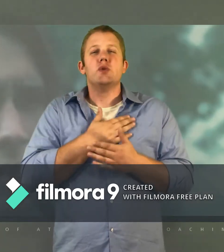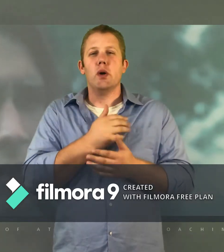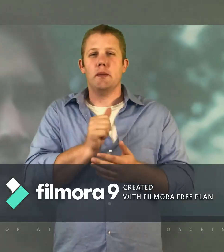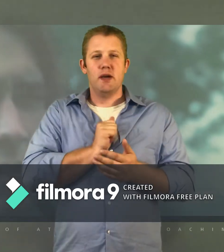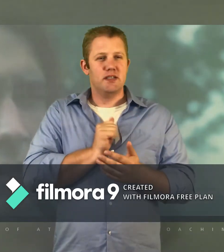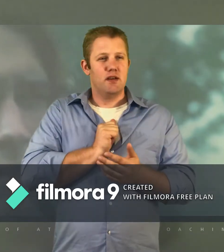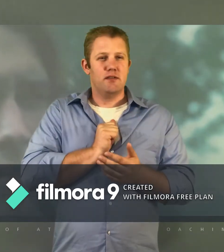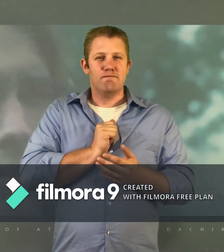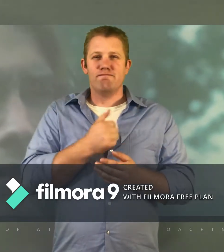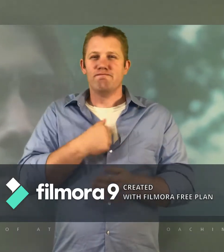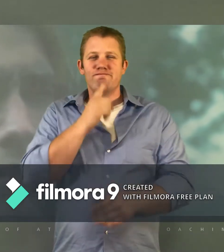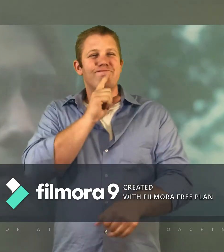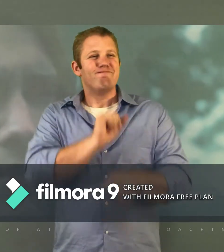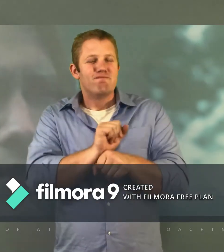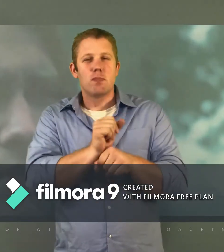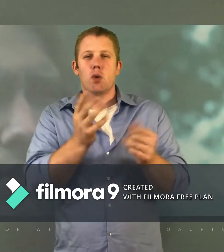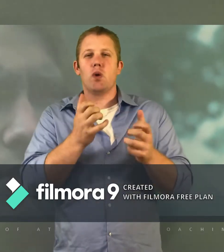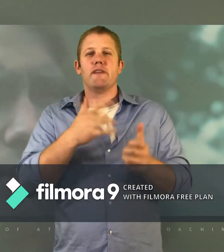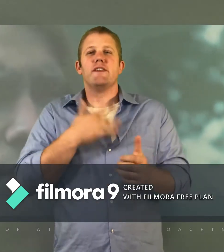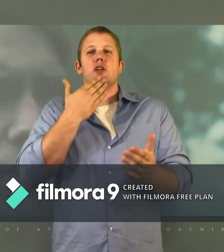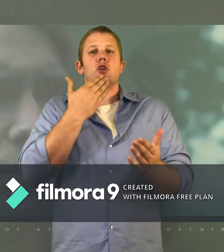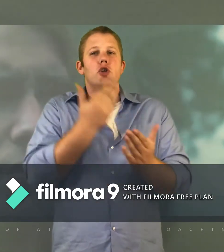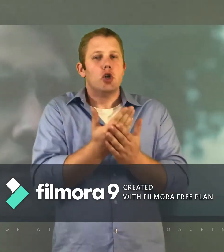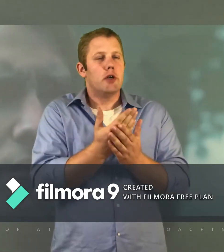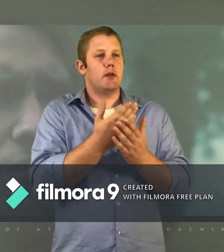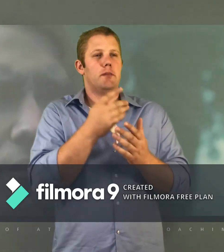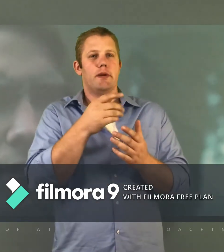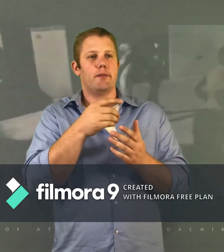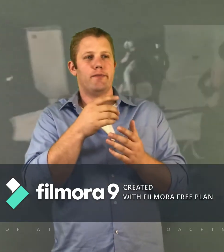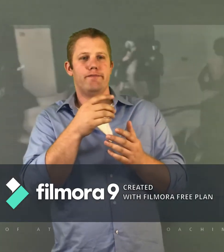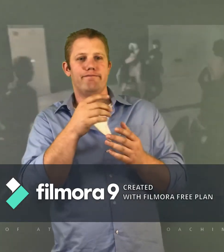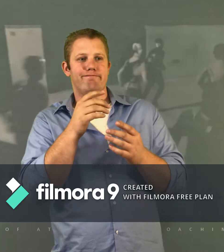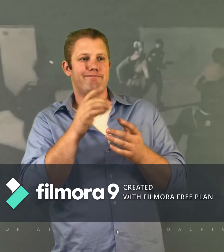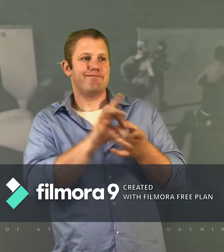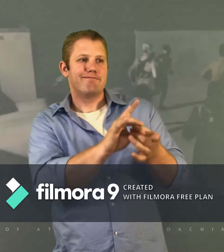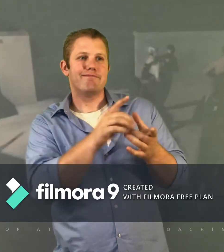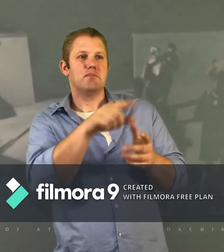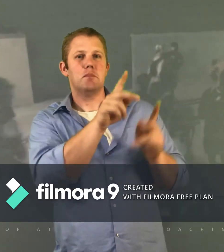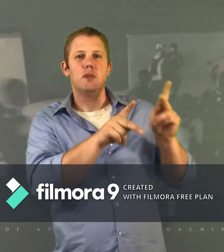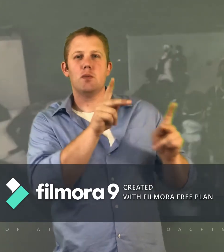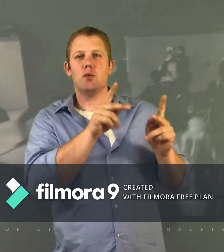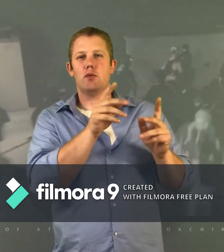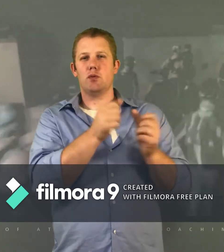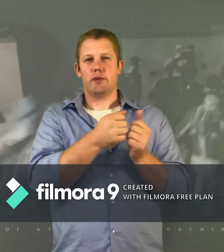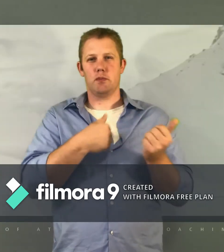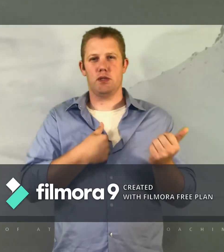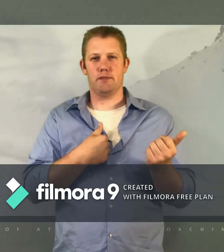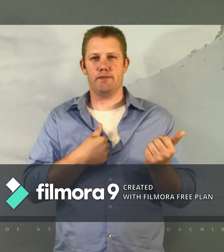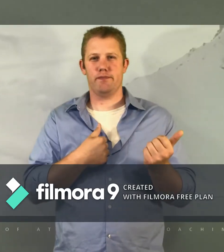want to enjoy myself. I actually want to feel good about the people that are around me.